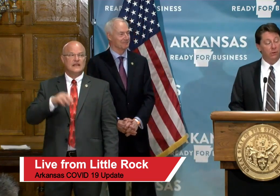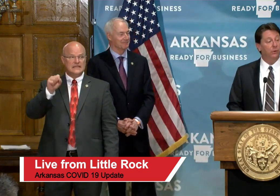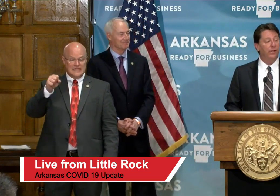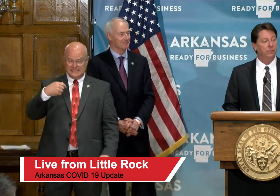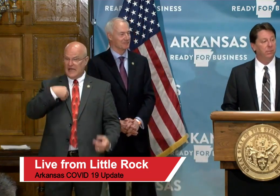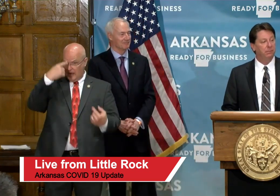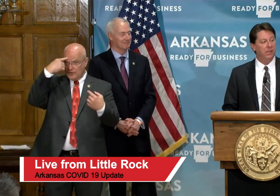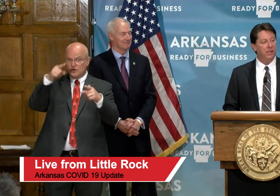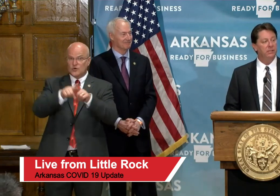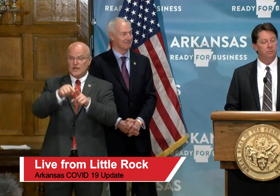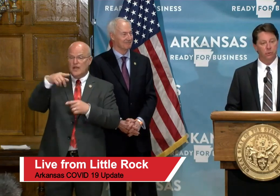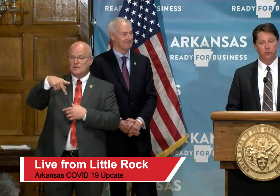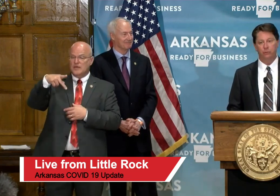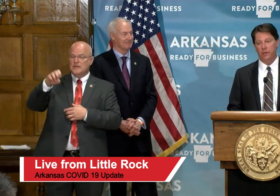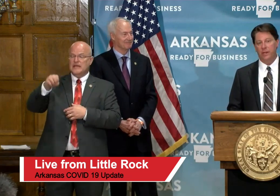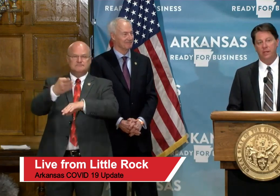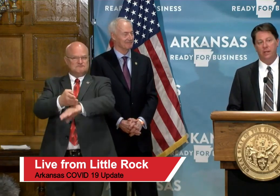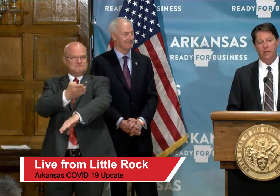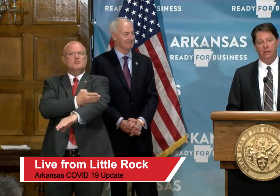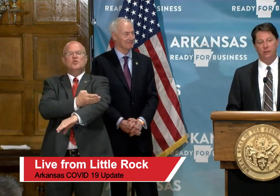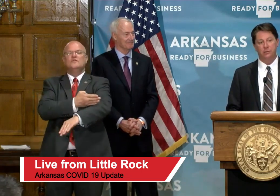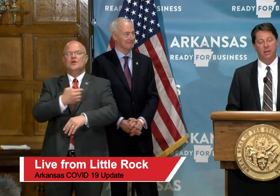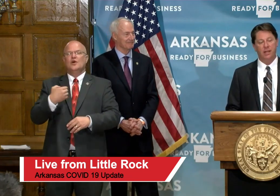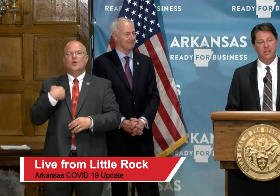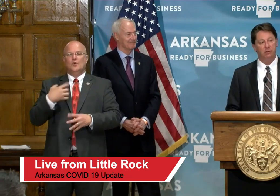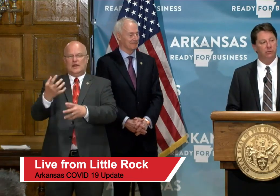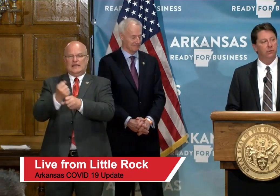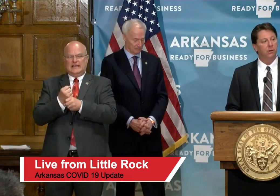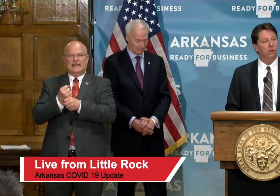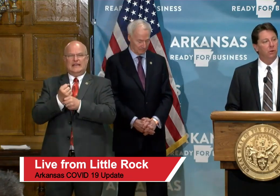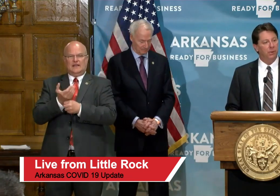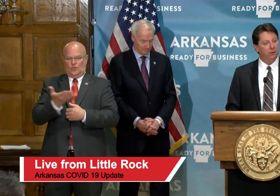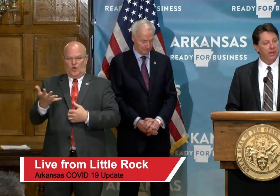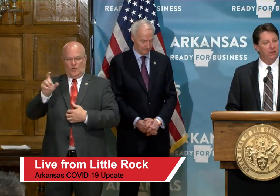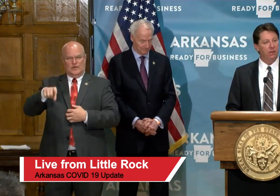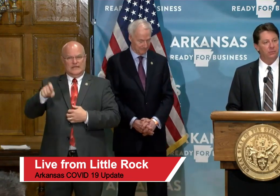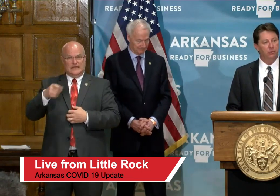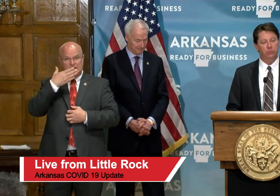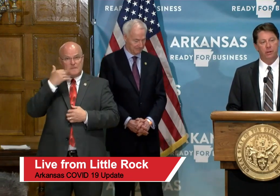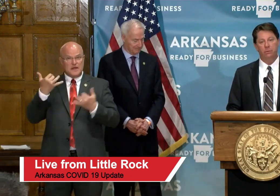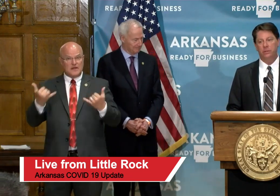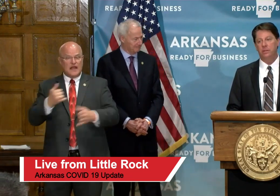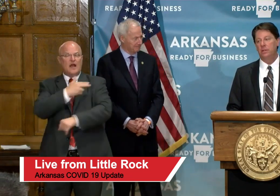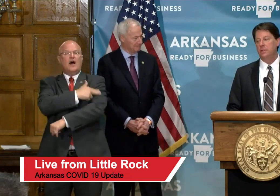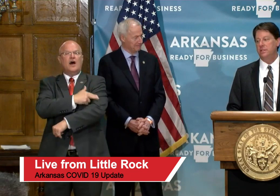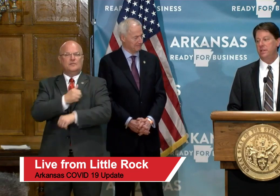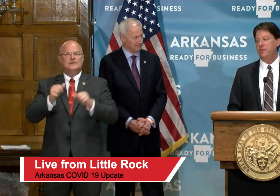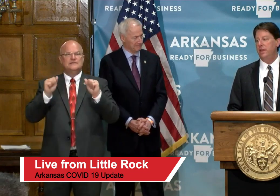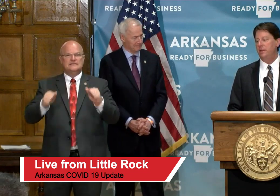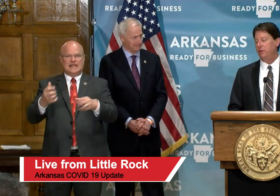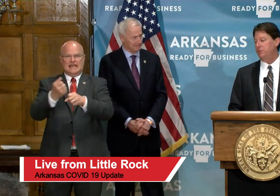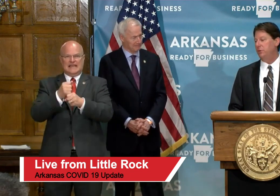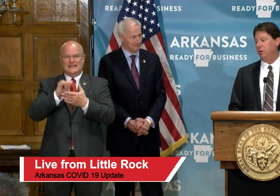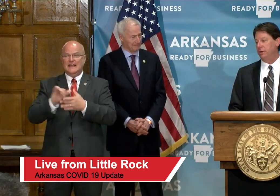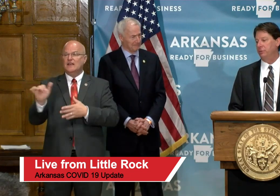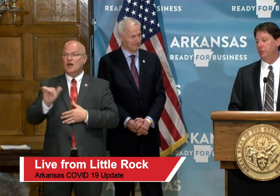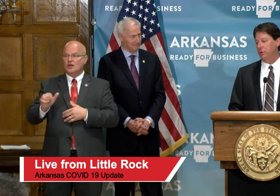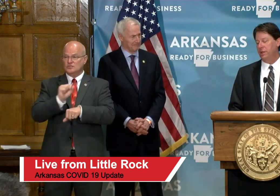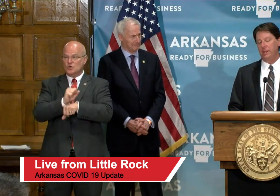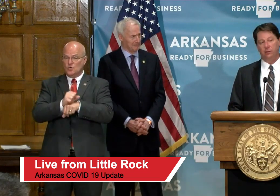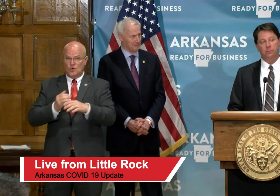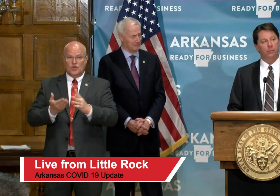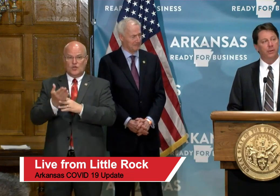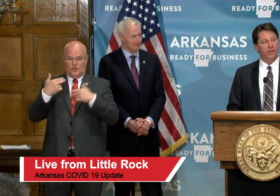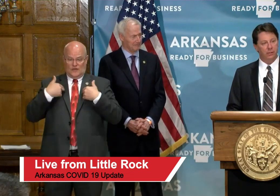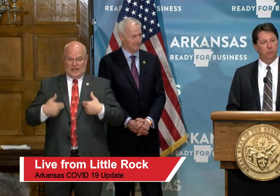Yes, I would agree. The PPE is improved. We're getting, the supply channels are better now. Hospitals are able to get that, and also working